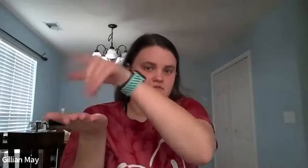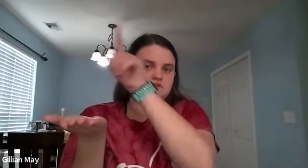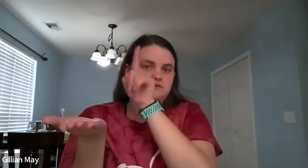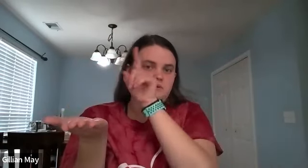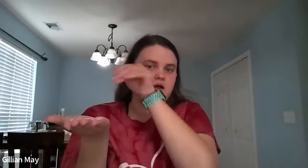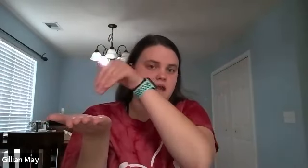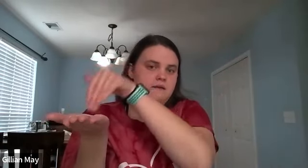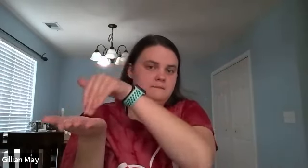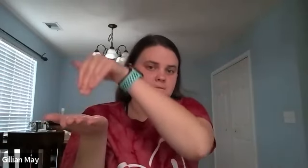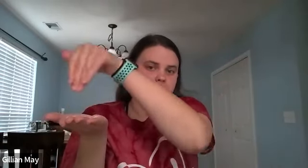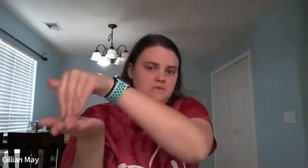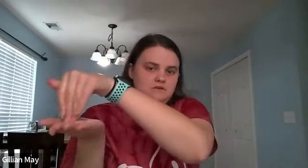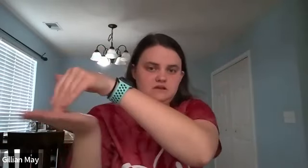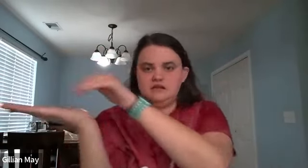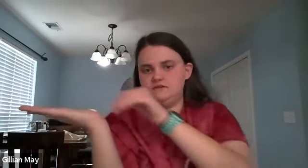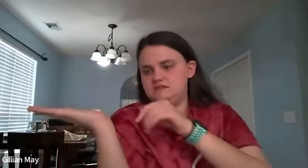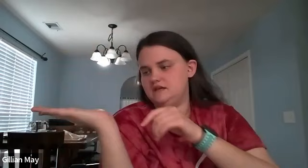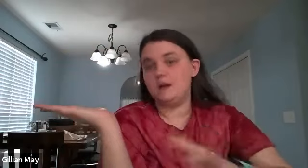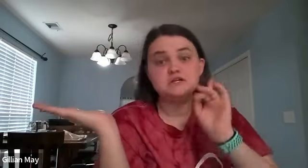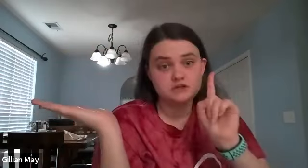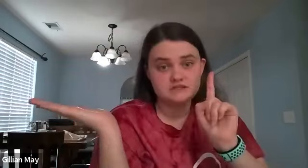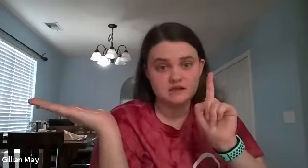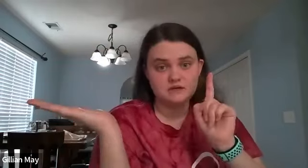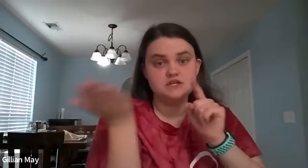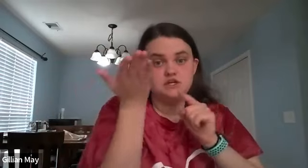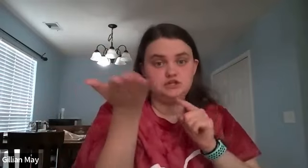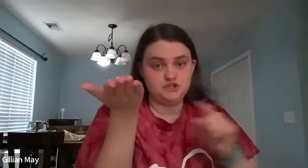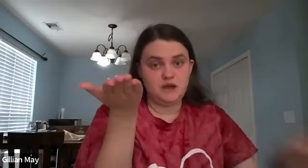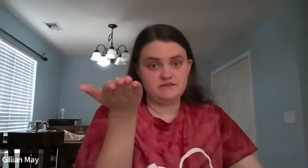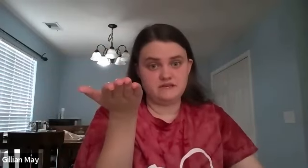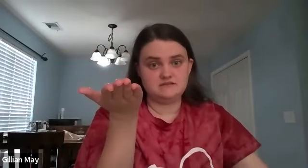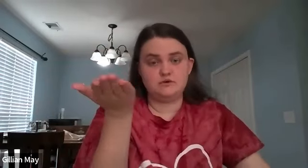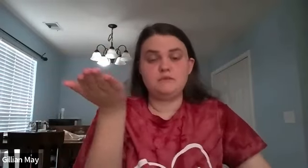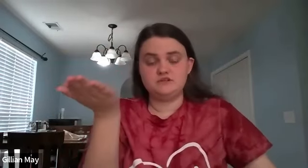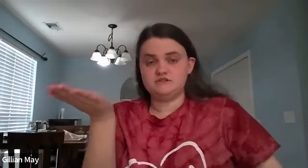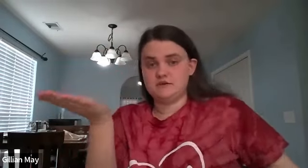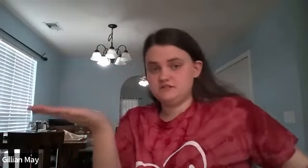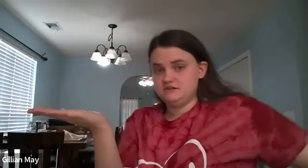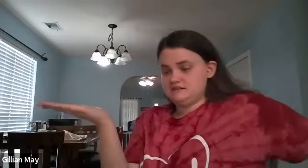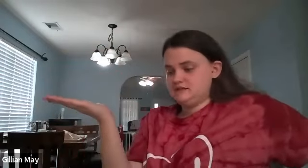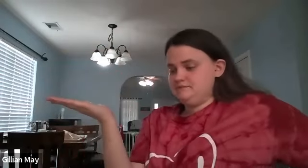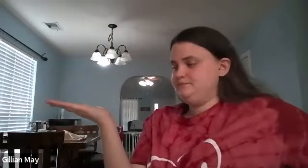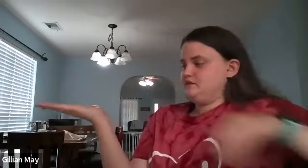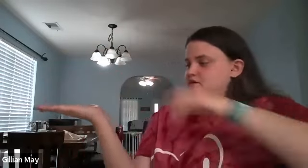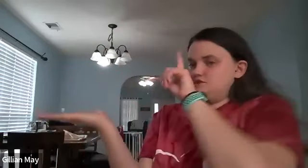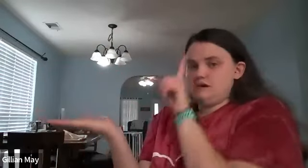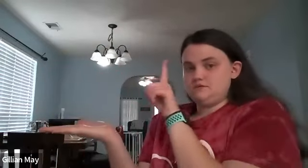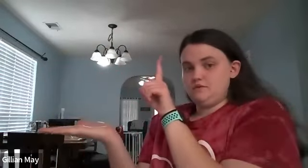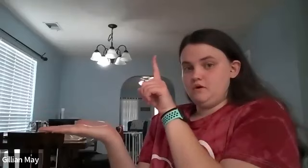So 1,000,000. And if you see, I'm going to turn it sideways. You do have it facing forward, but I'm going to turn sideways so you can see it. So I'm doing